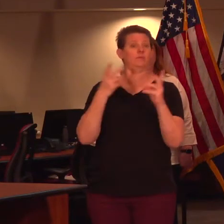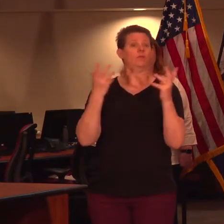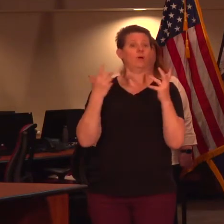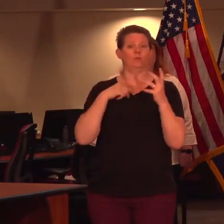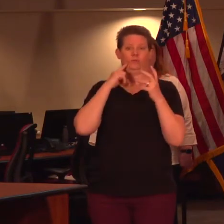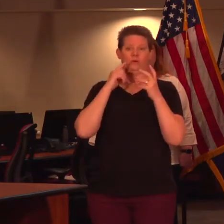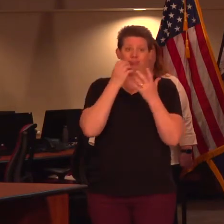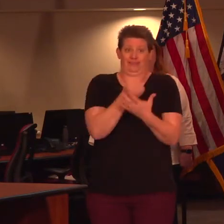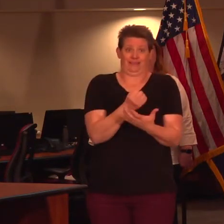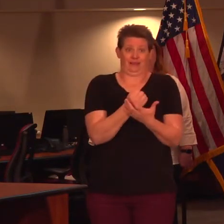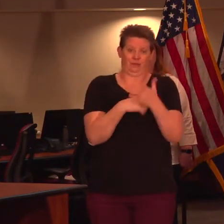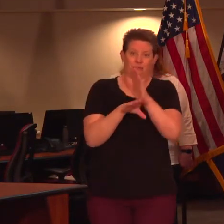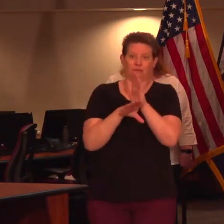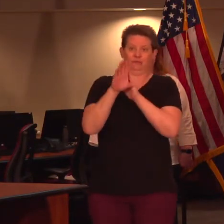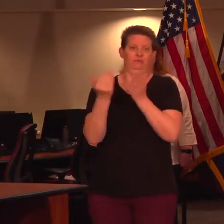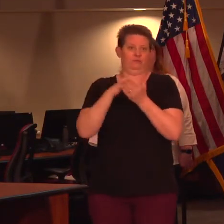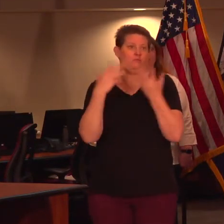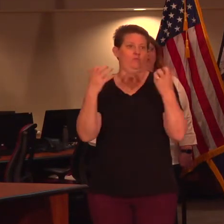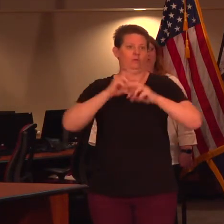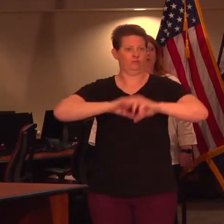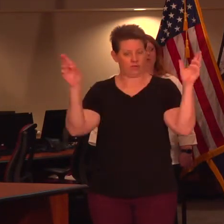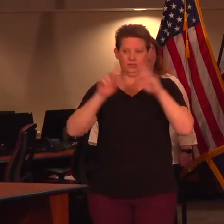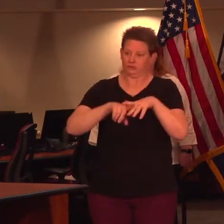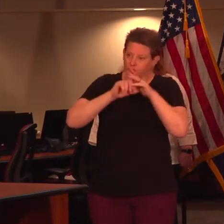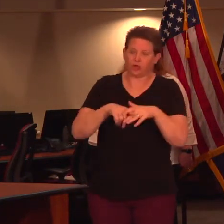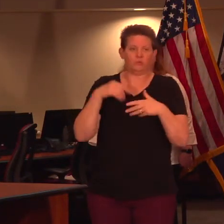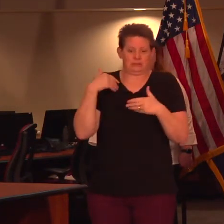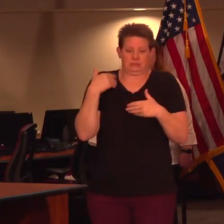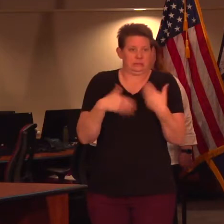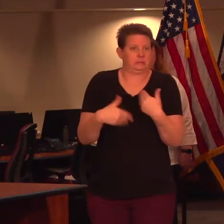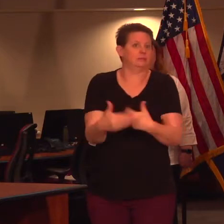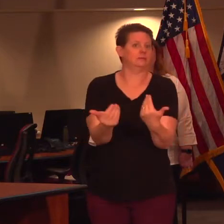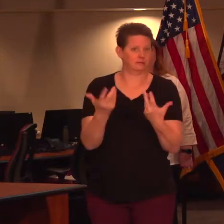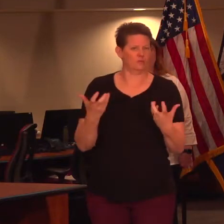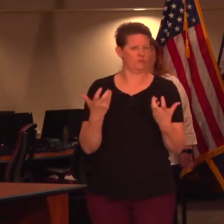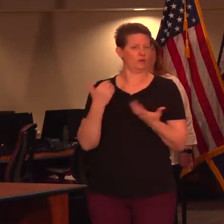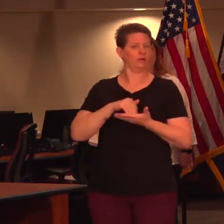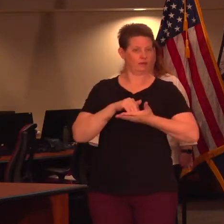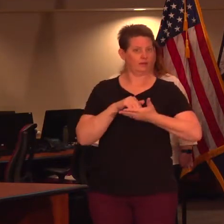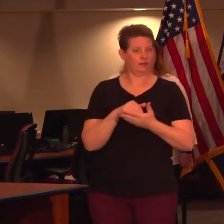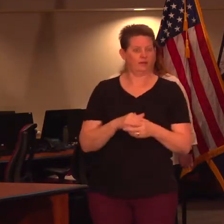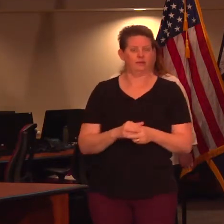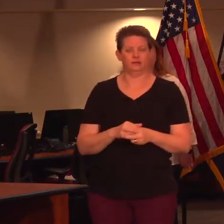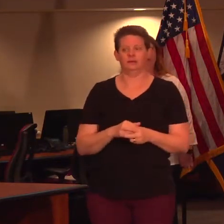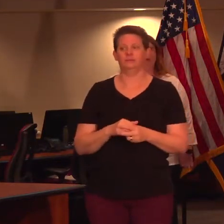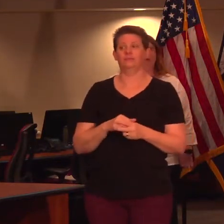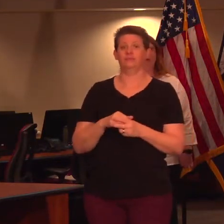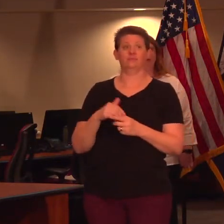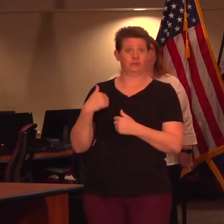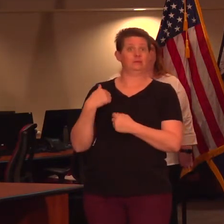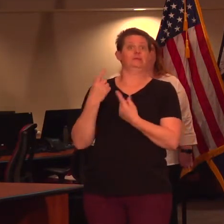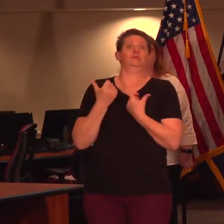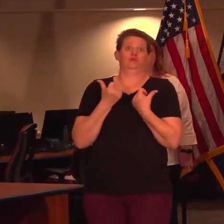started back again, get this economic engine going. We've tried to, and are still trying,